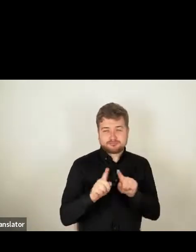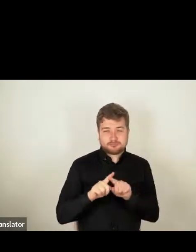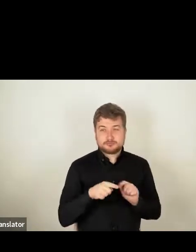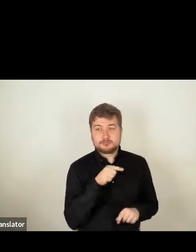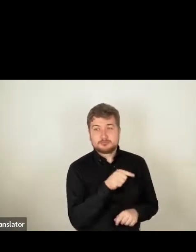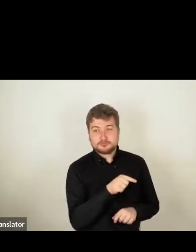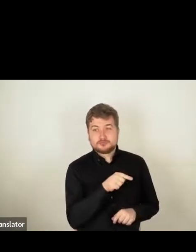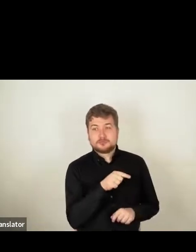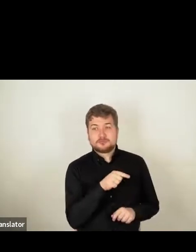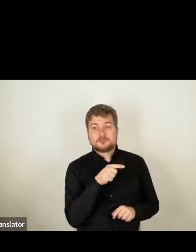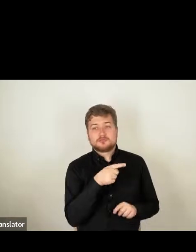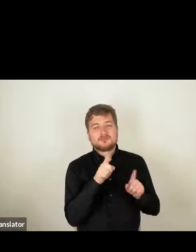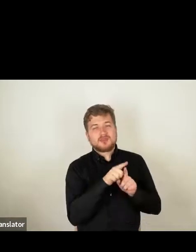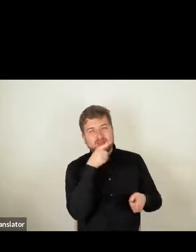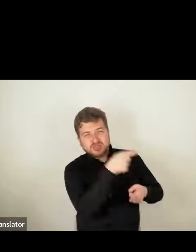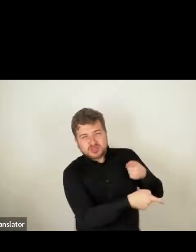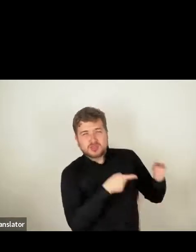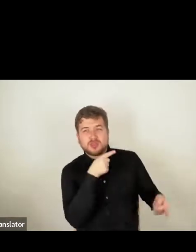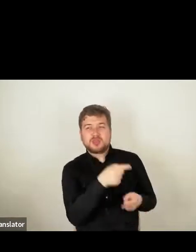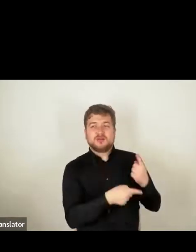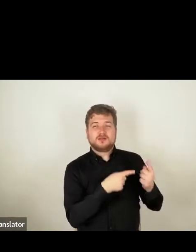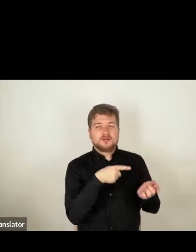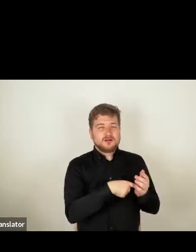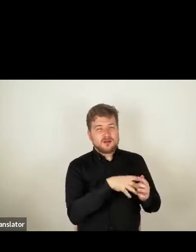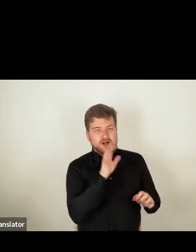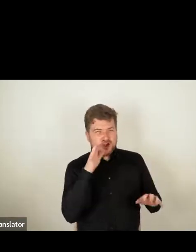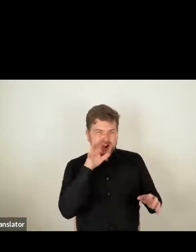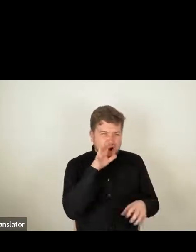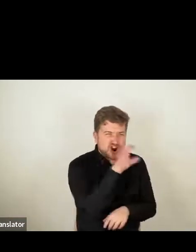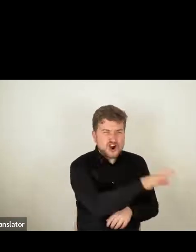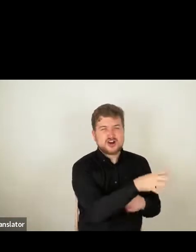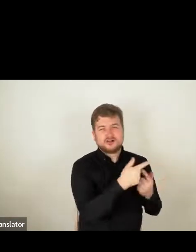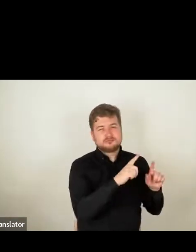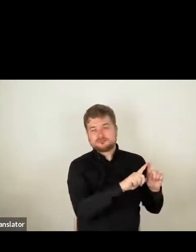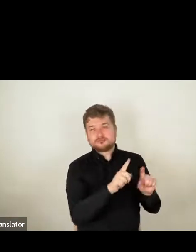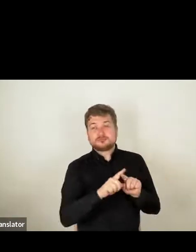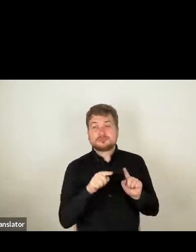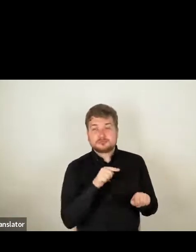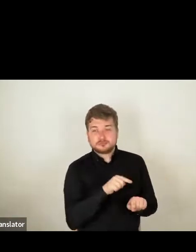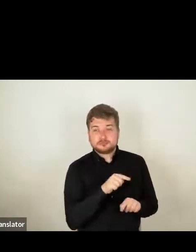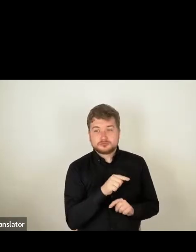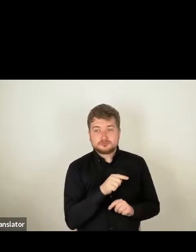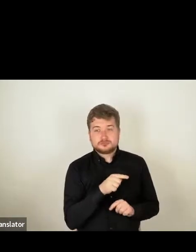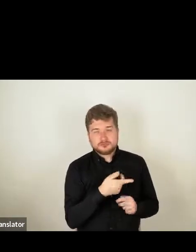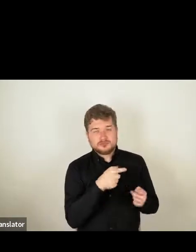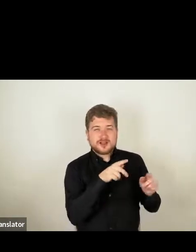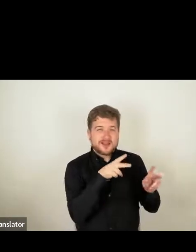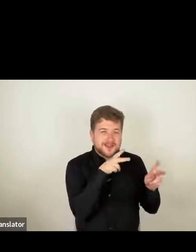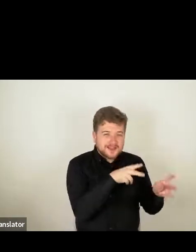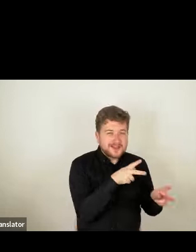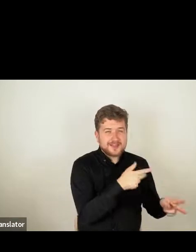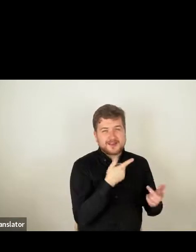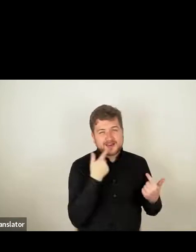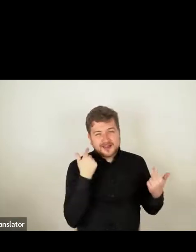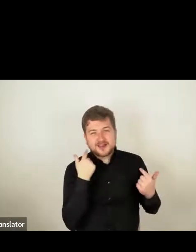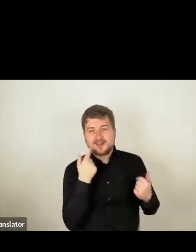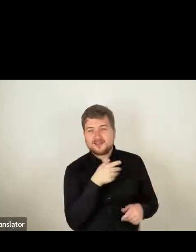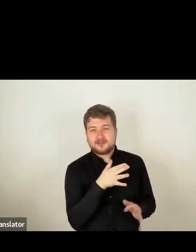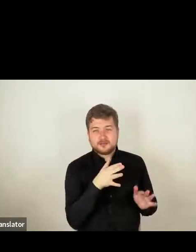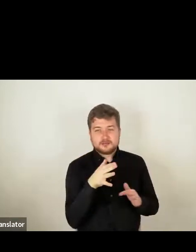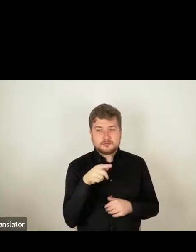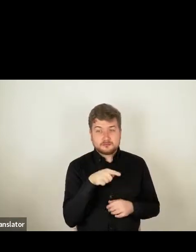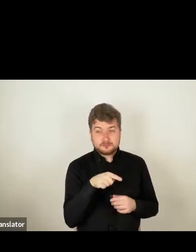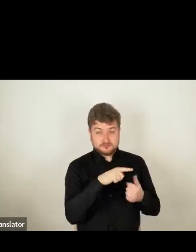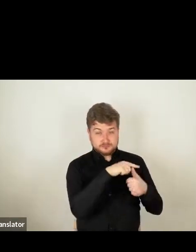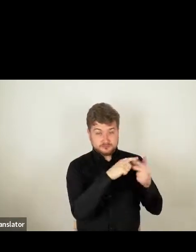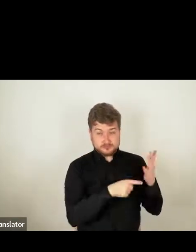loudly, that they speak too high, that their voices are squeaky. All this kind of thing that tends to denigrate women's role in Parliament. And I think